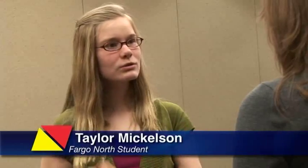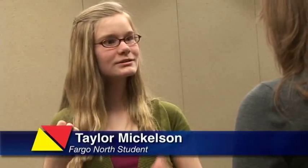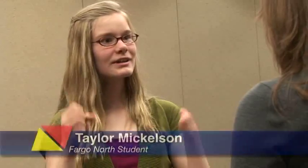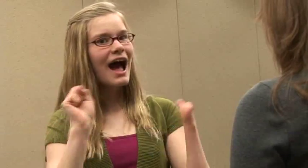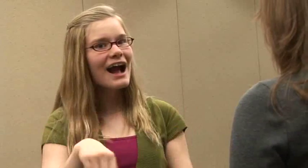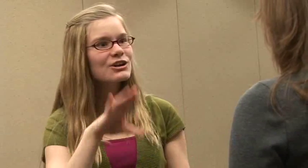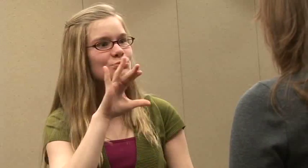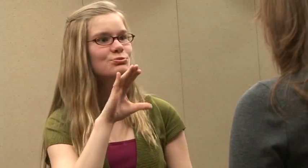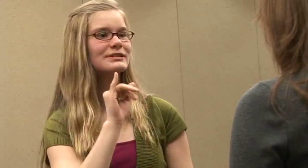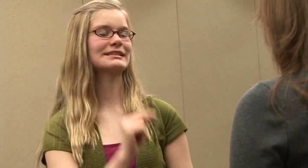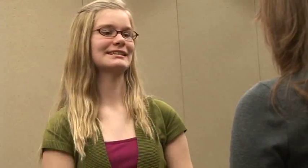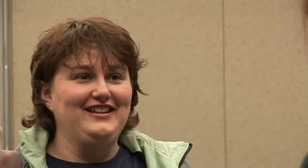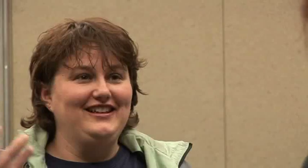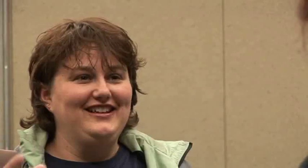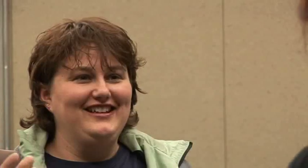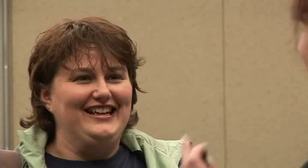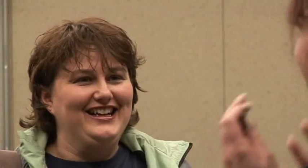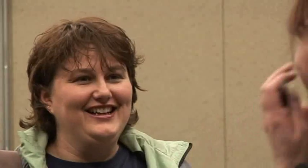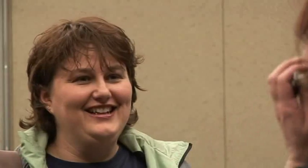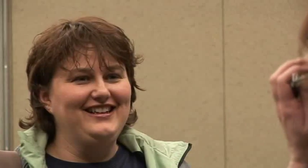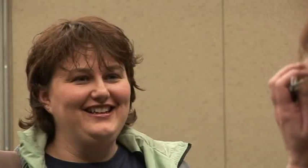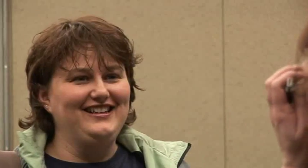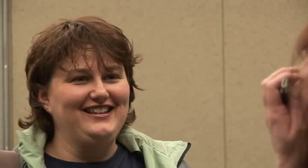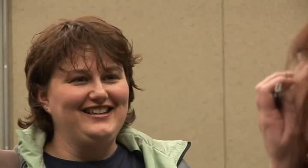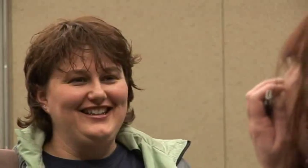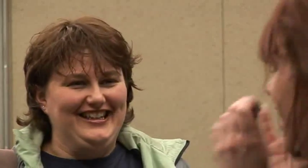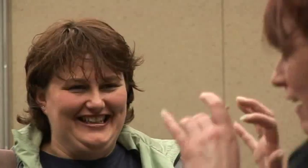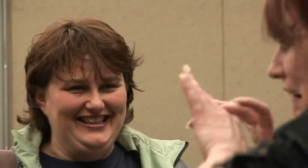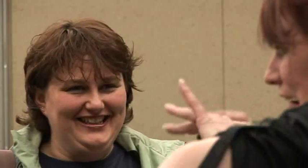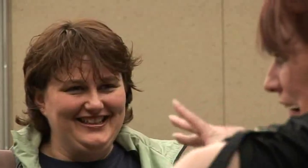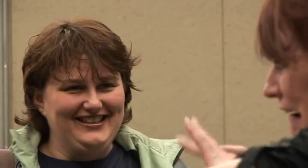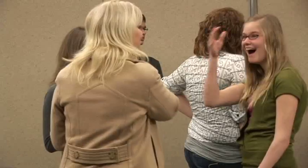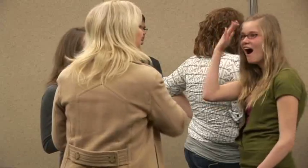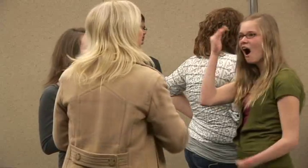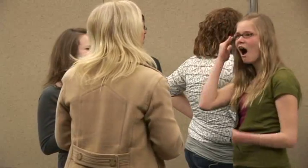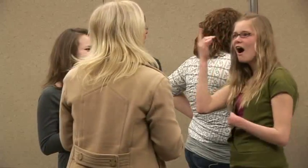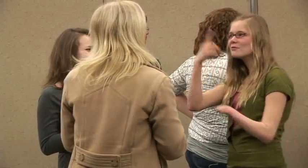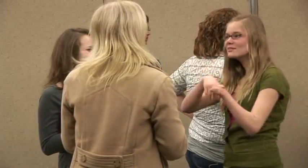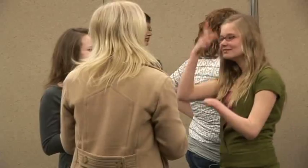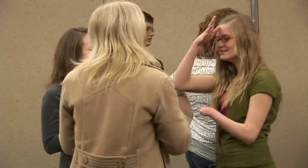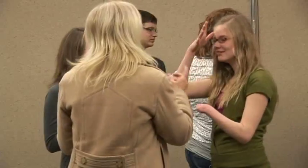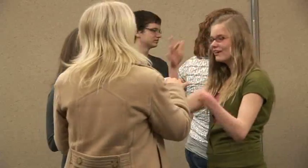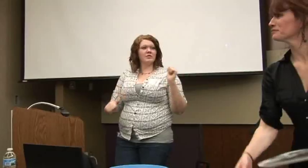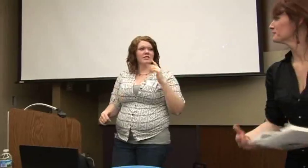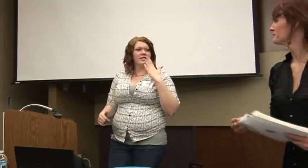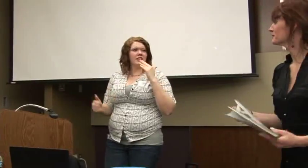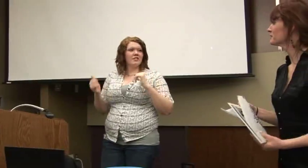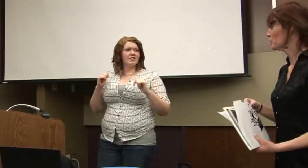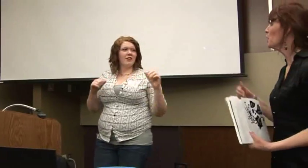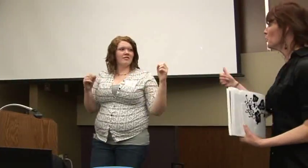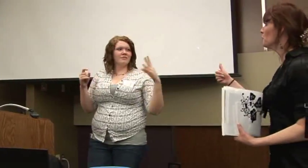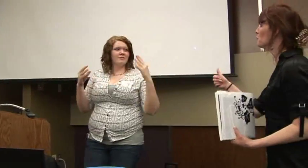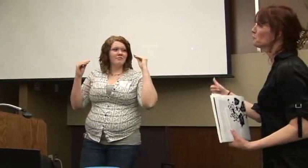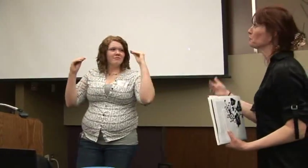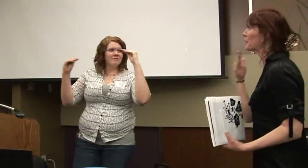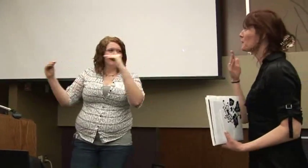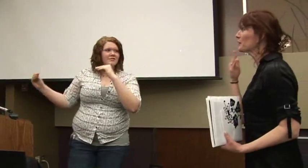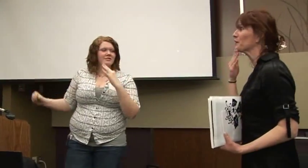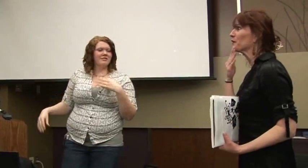emotion. It was an experience for hearing and deaf students alike. With photographer Poonam Girdhar, Lain Zavalaski,